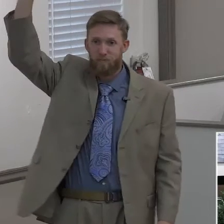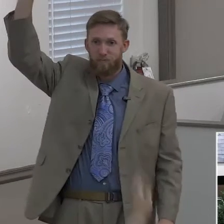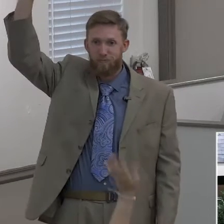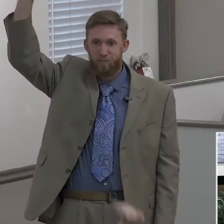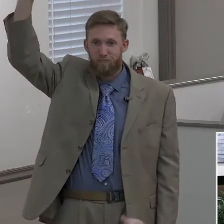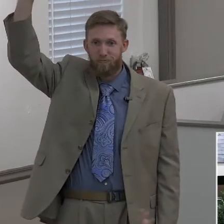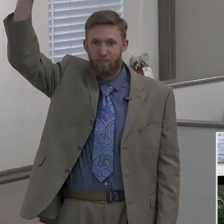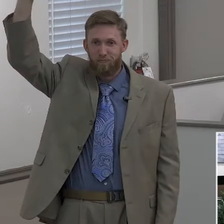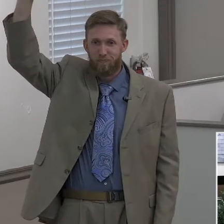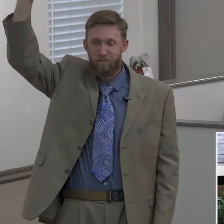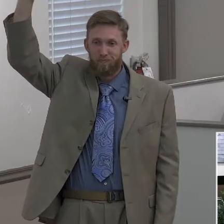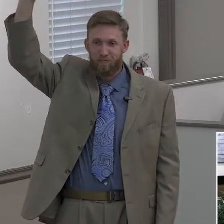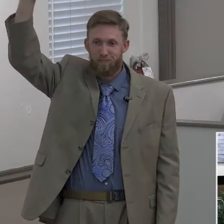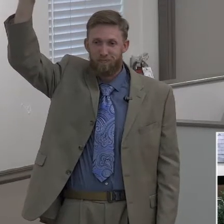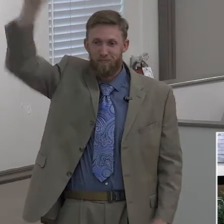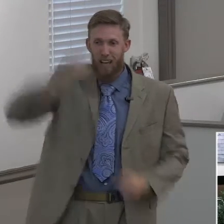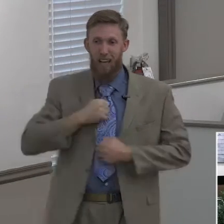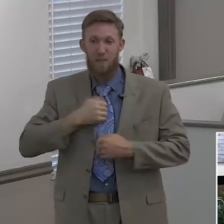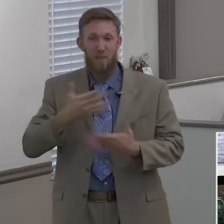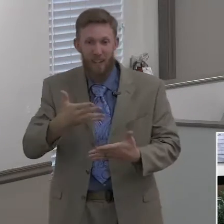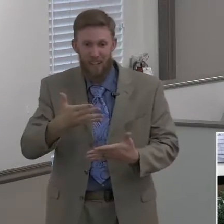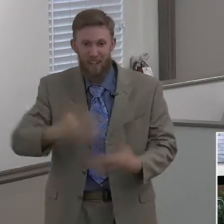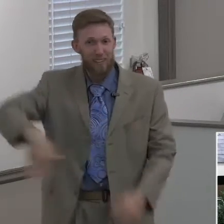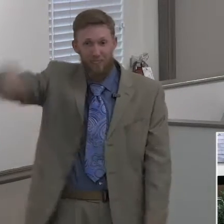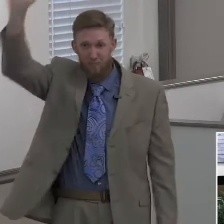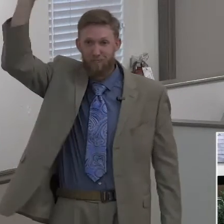Now, come on.